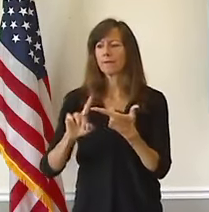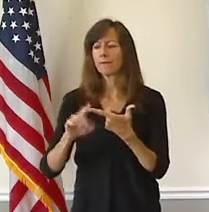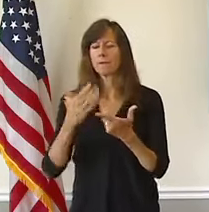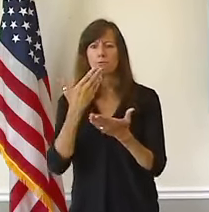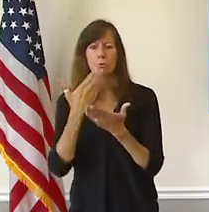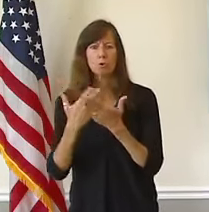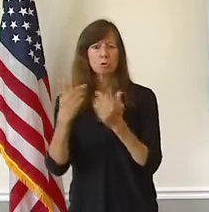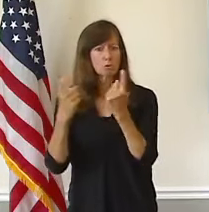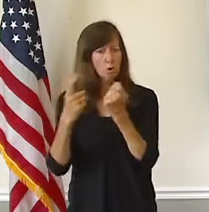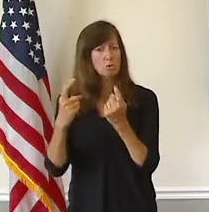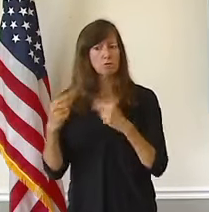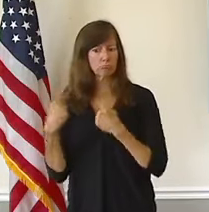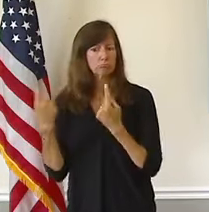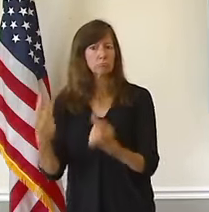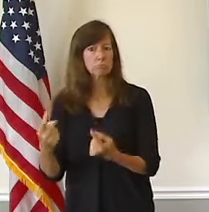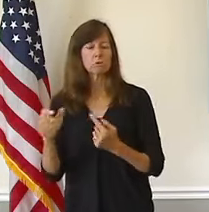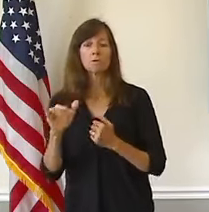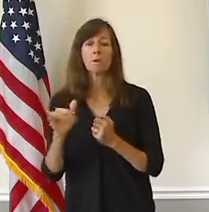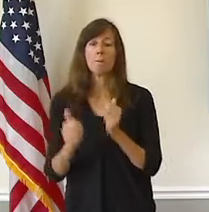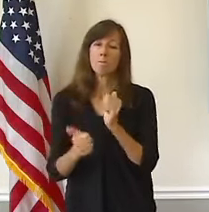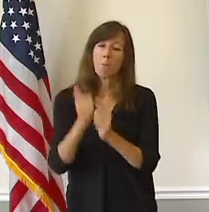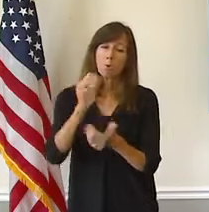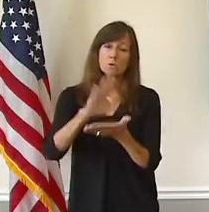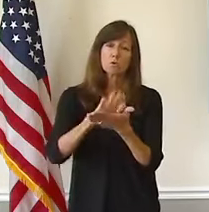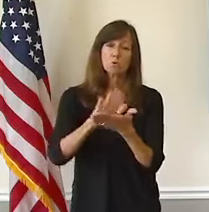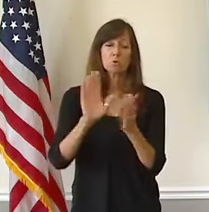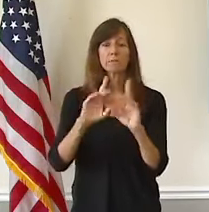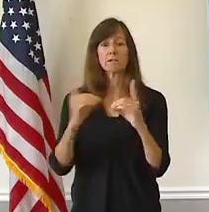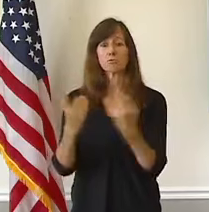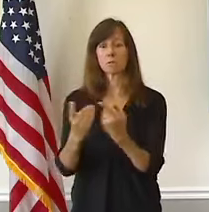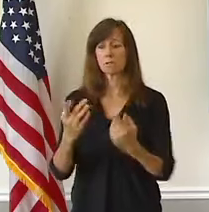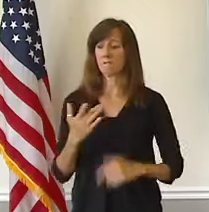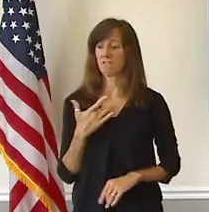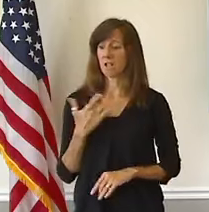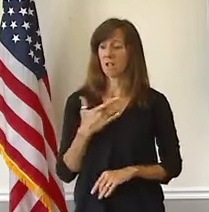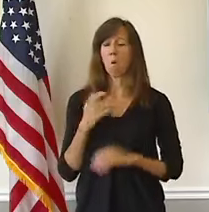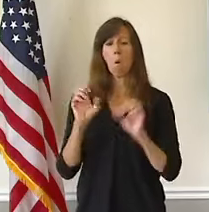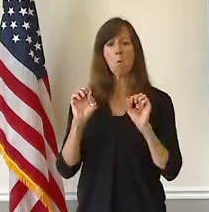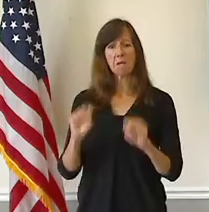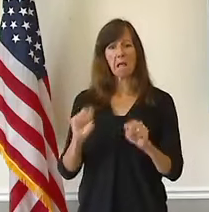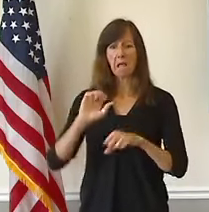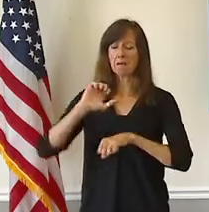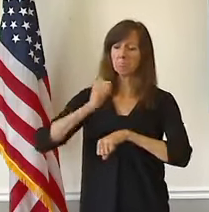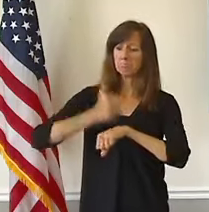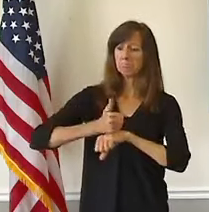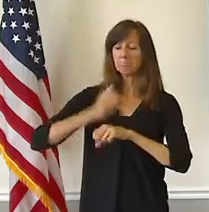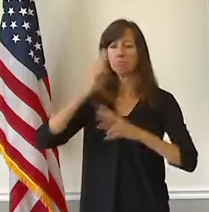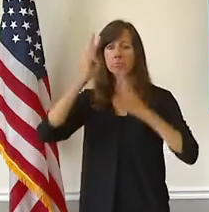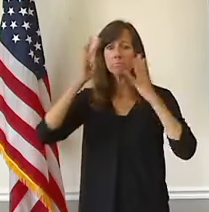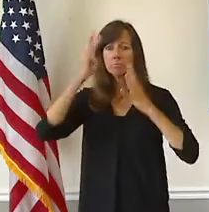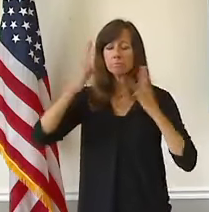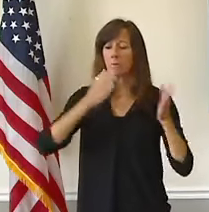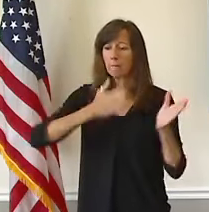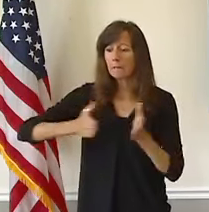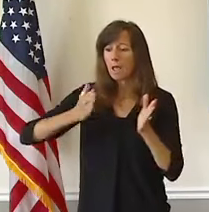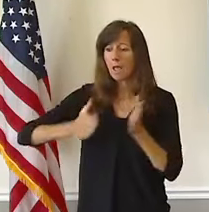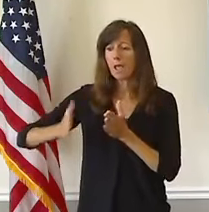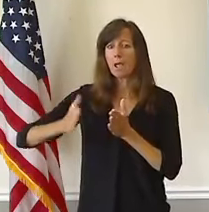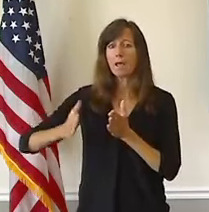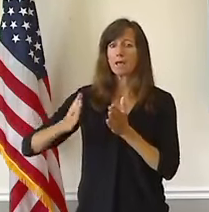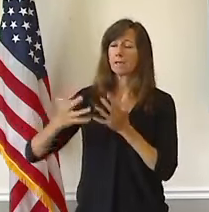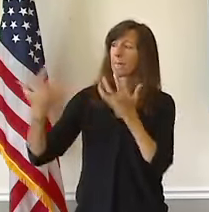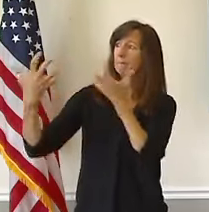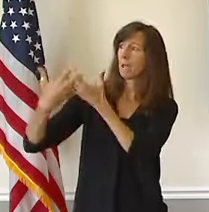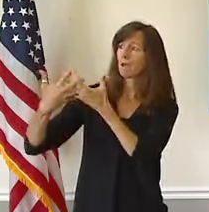know, I think most of them feel, you know, that they can put a plan in place that will meet the guidance documents